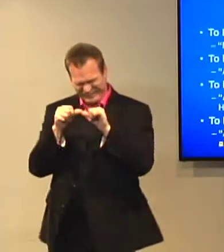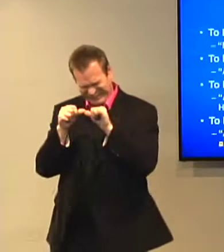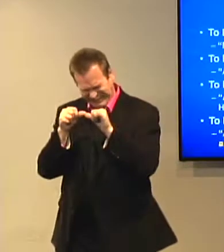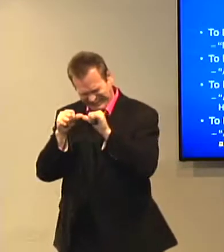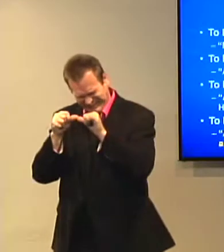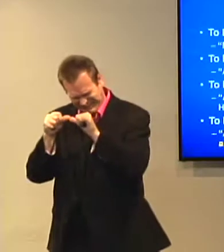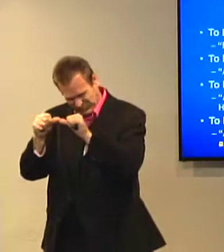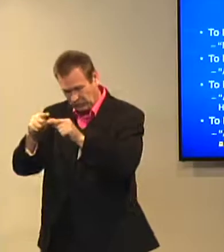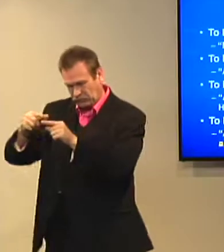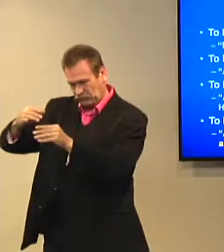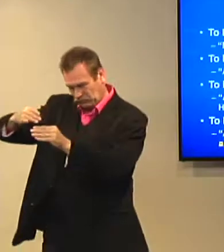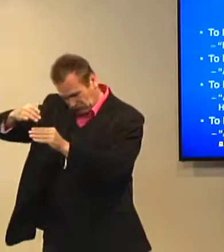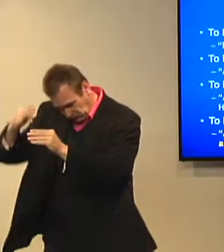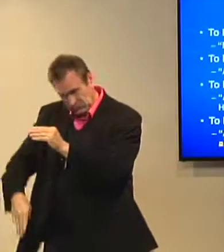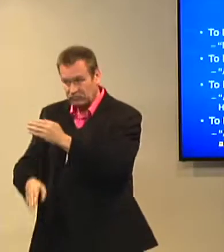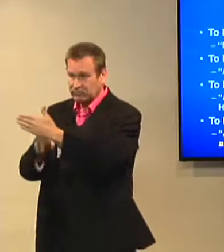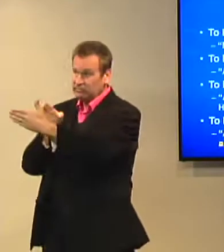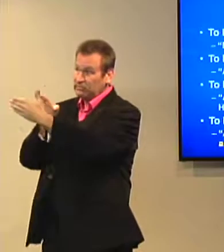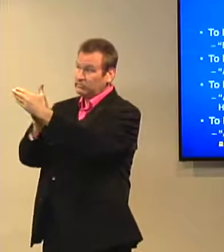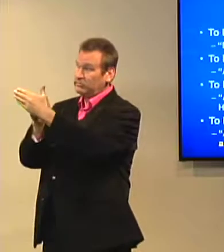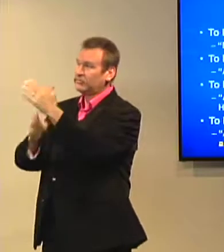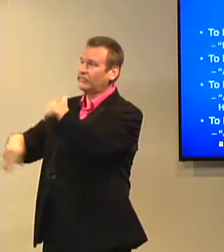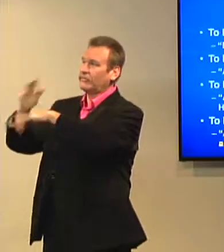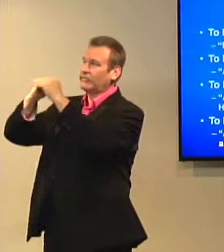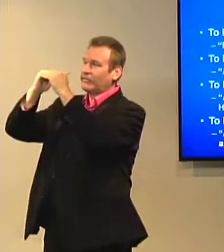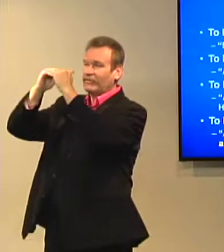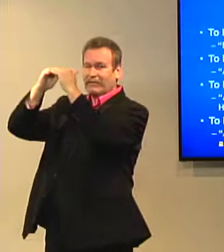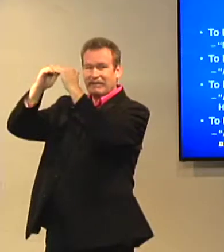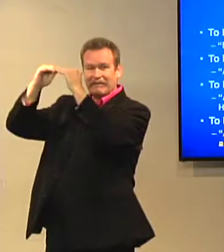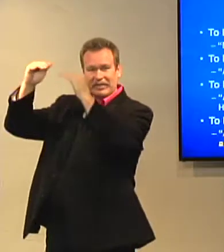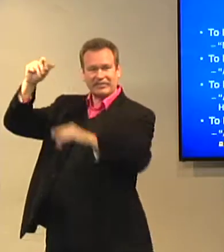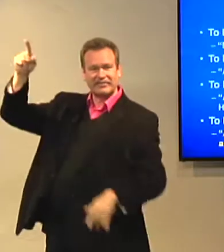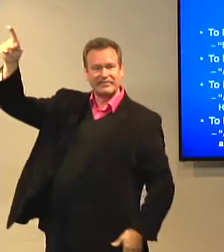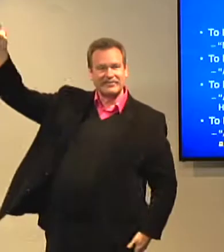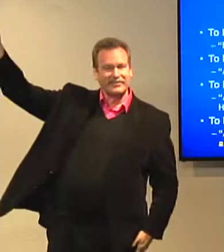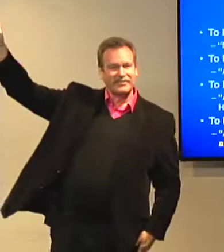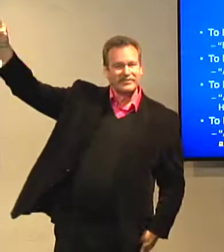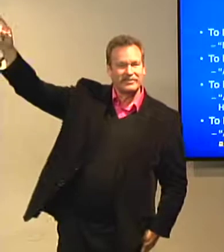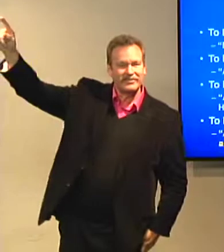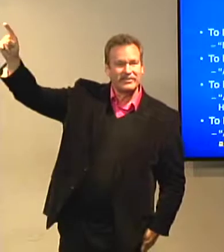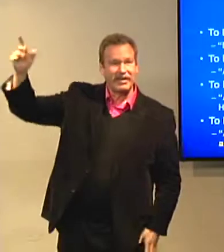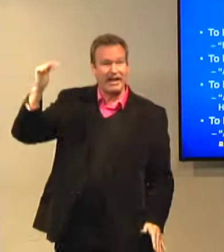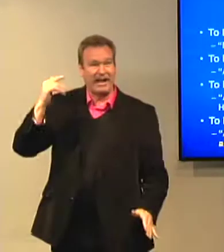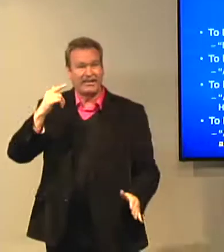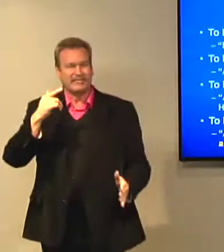But the point is that God wants us to persevere to the end until we enter heaven.